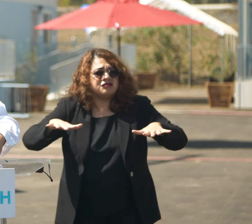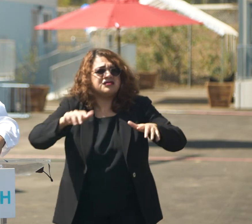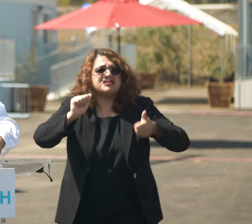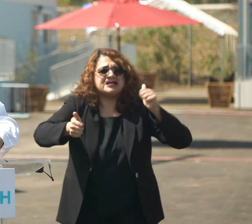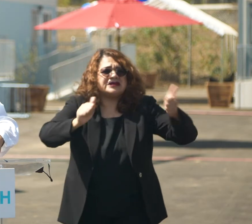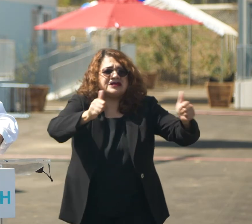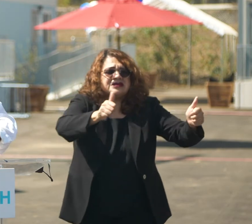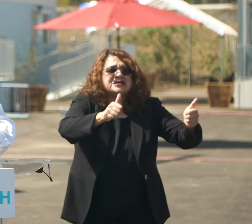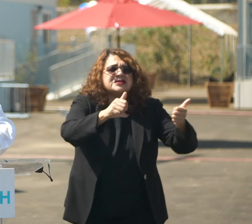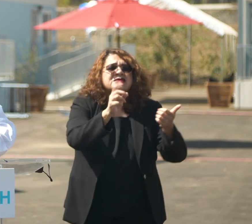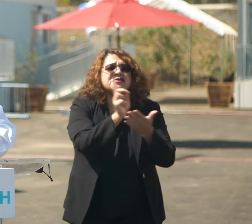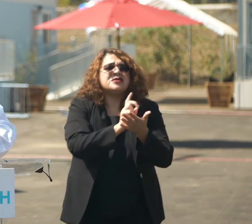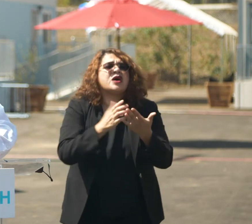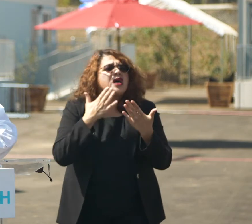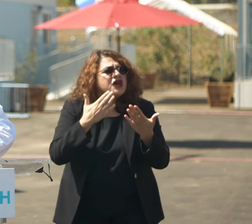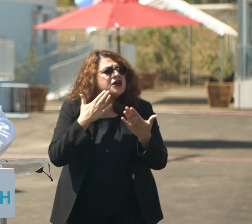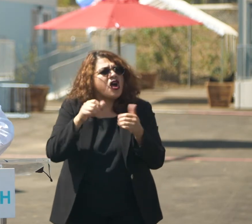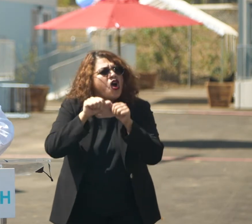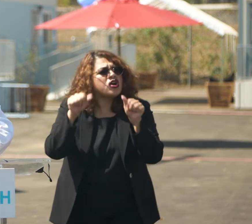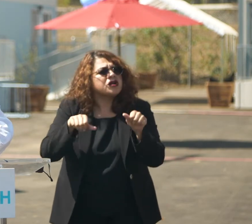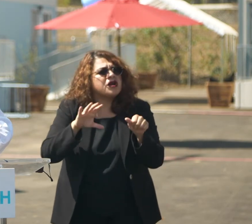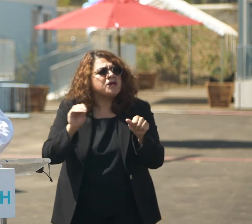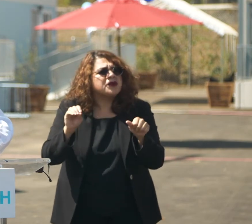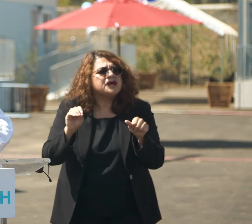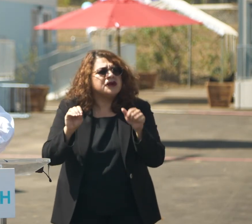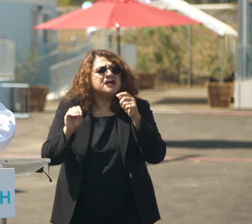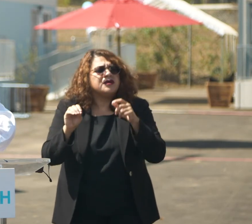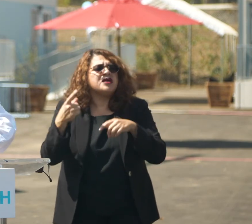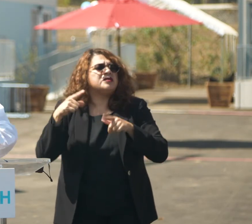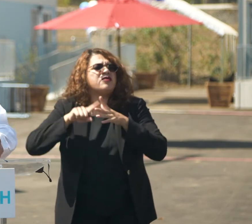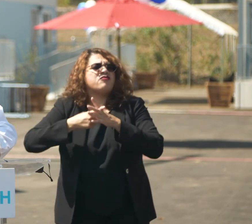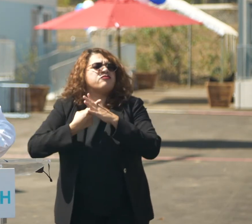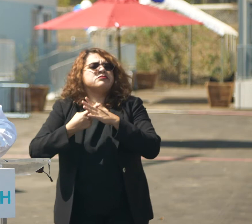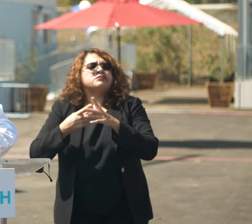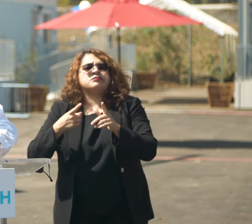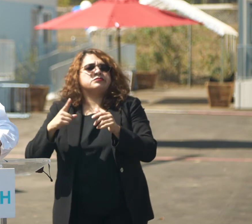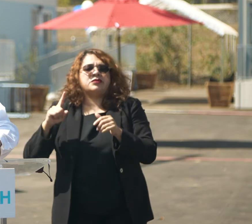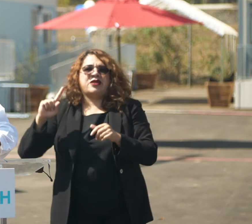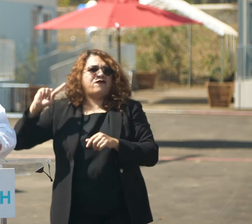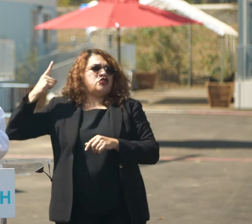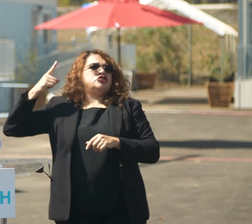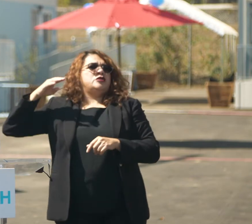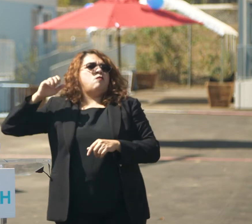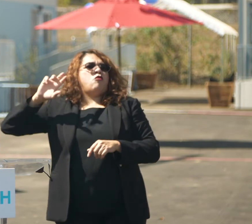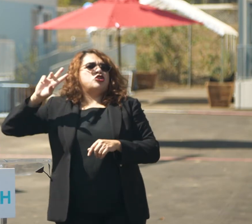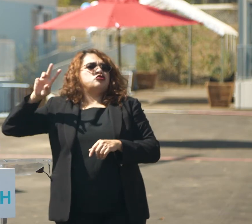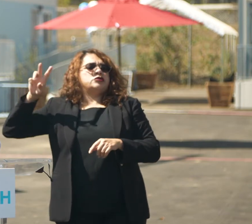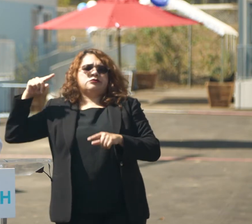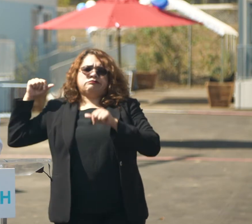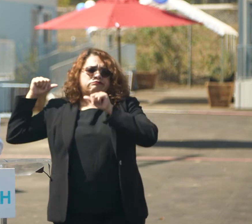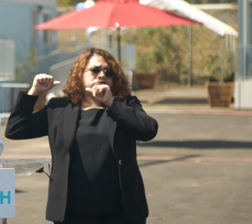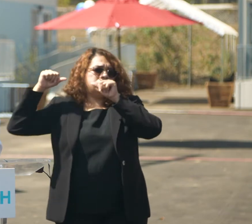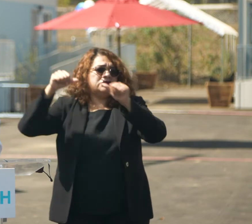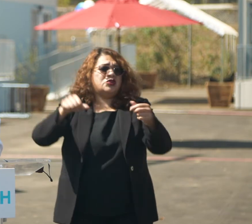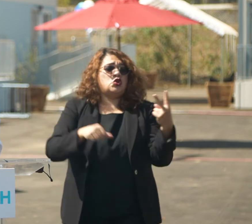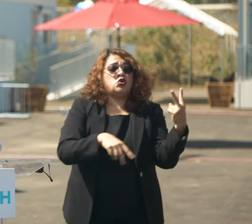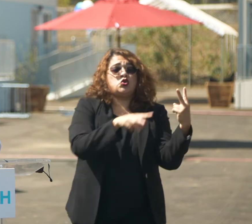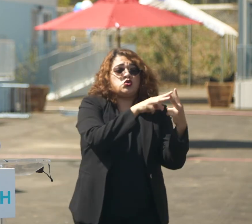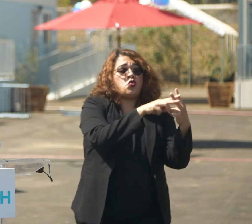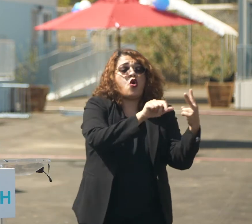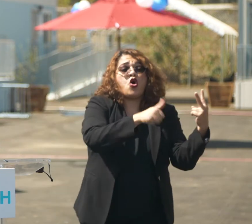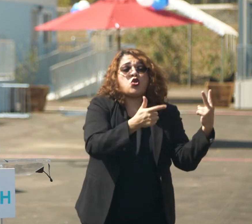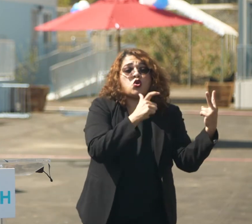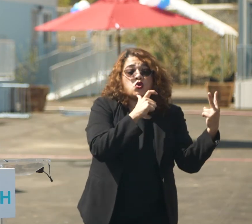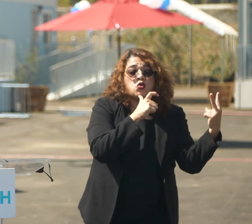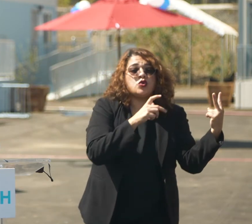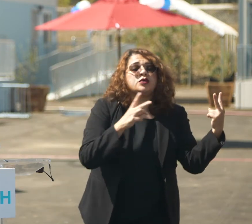grateful for their assistance from day one. Also, there's two other individuals that played a key role in this project